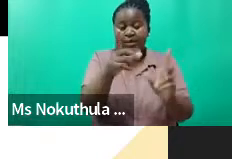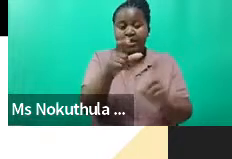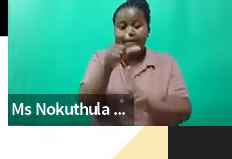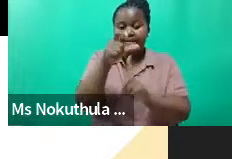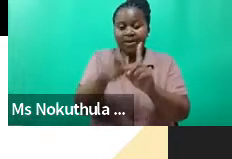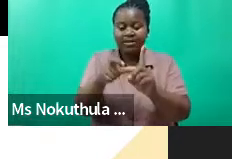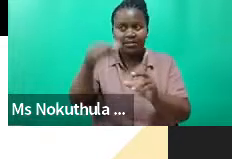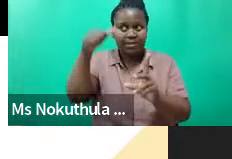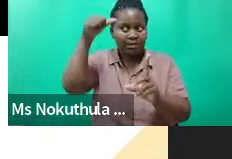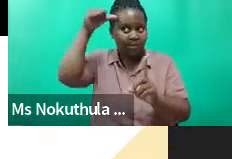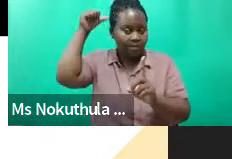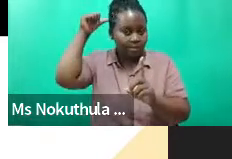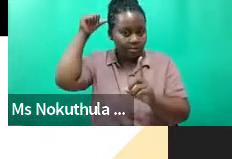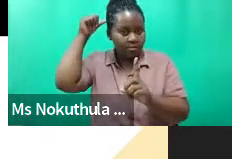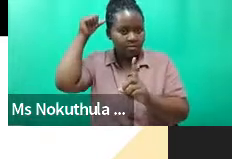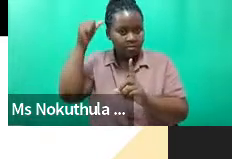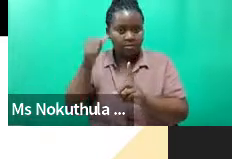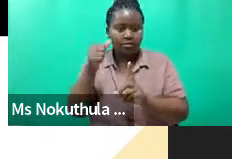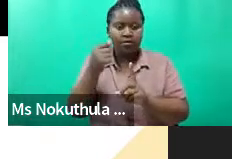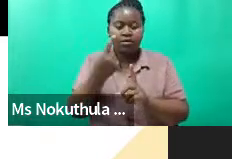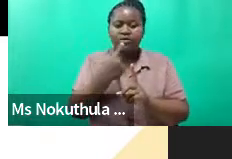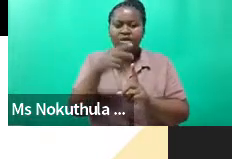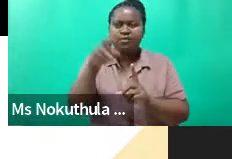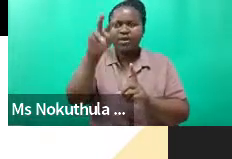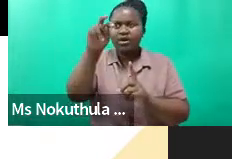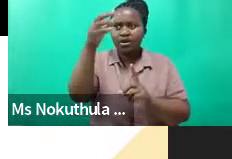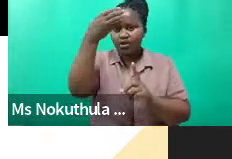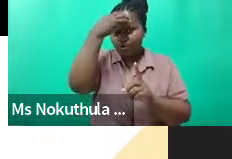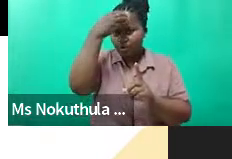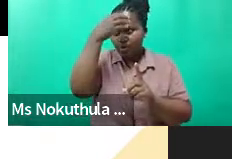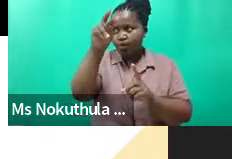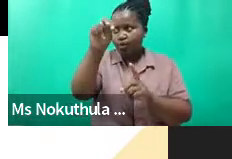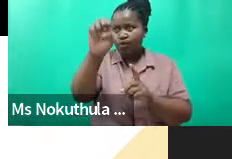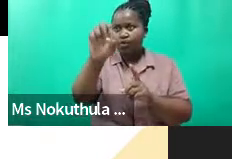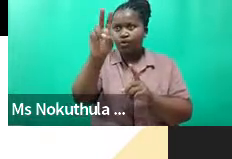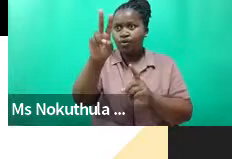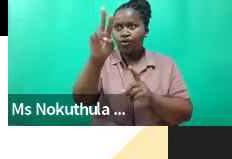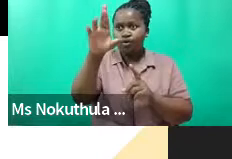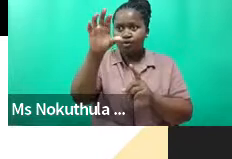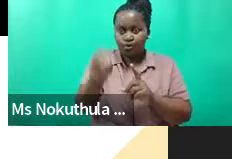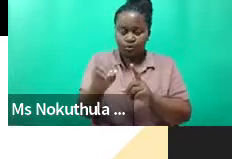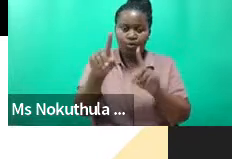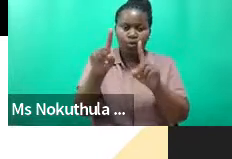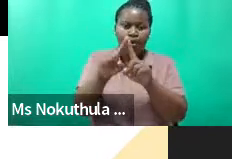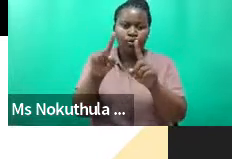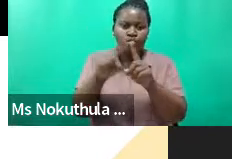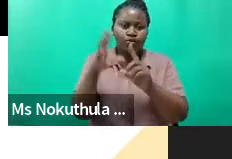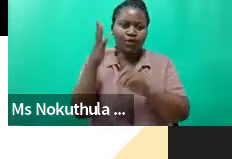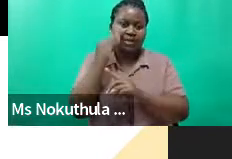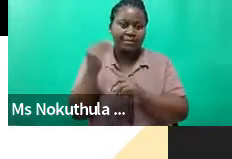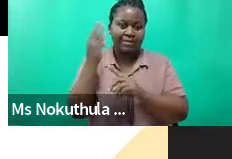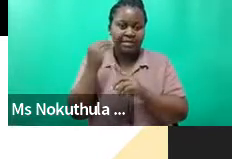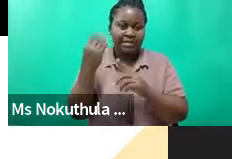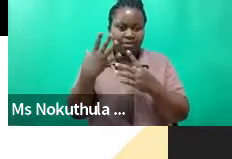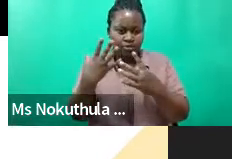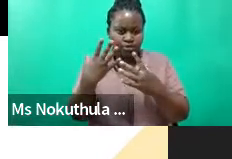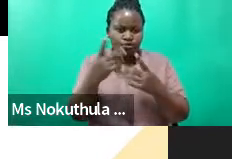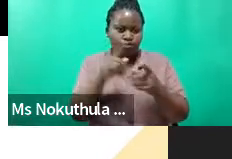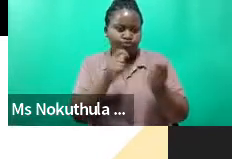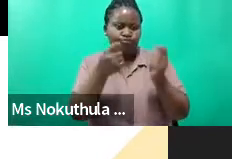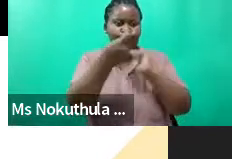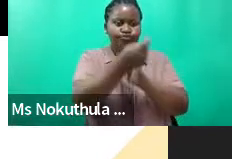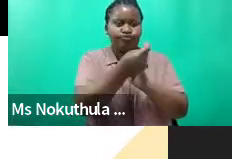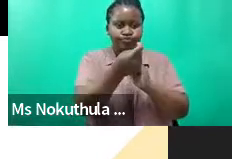are considered so-called neurotypical, and their experiences of transitioning into higher education and